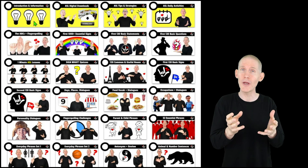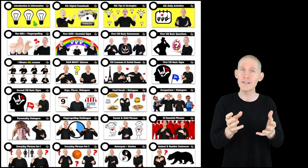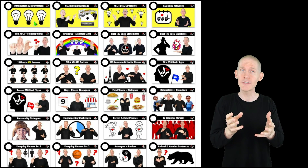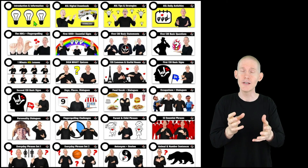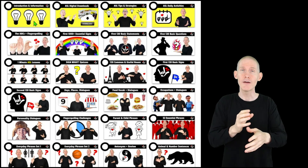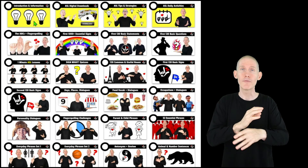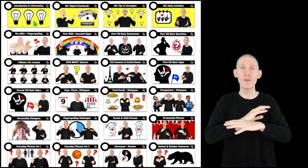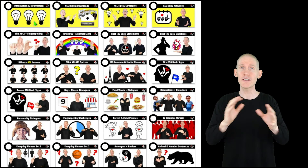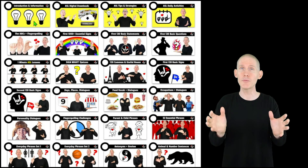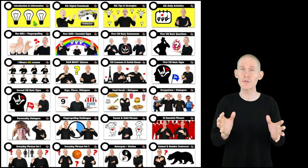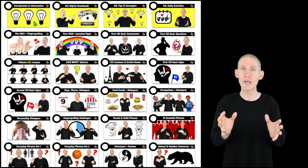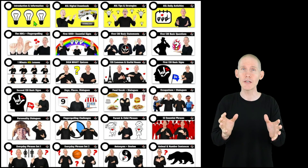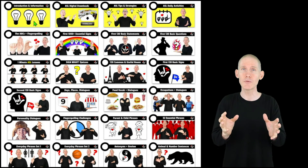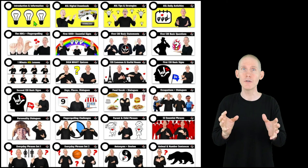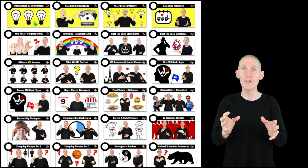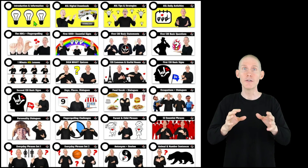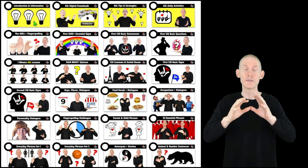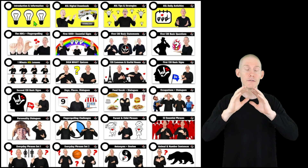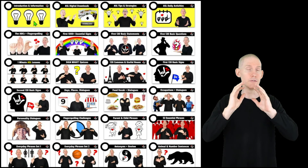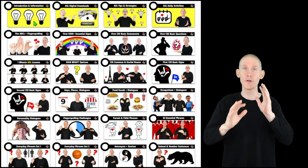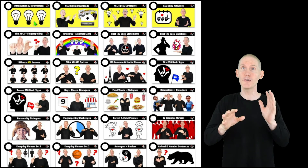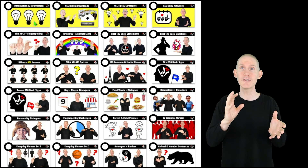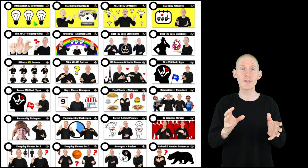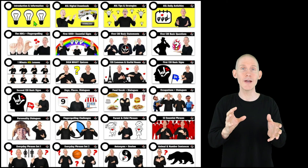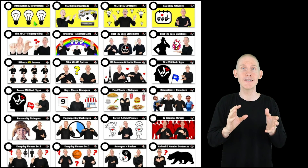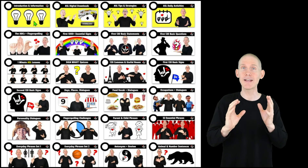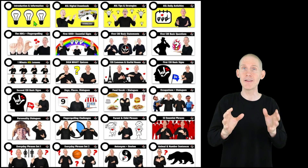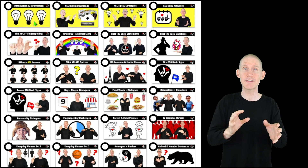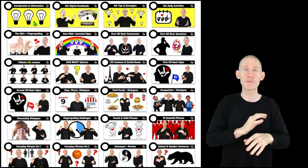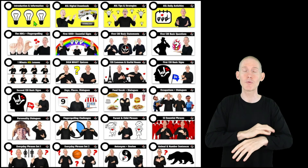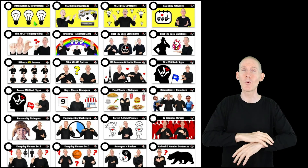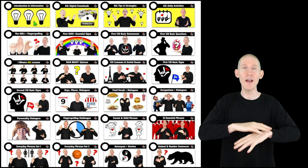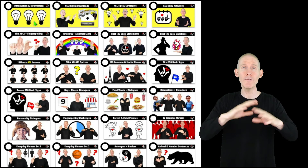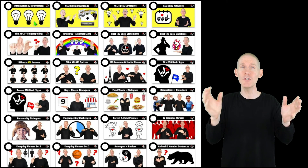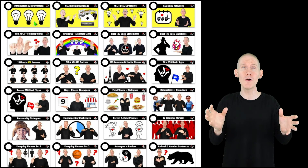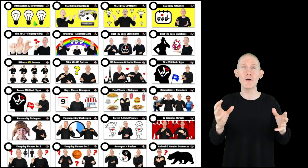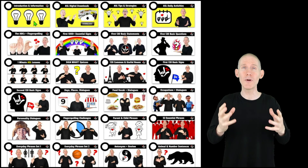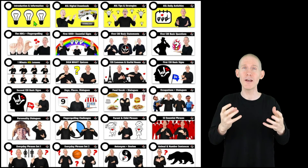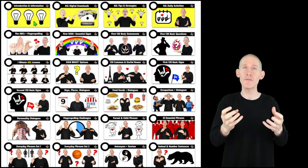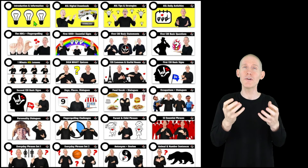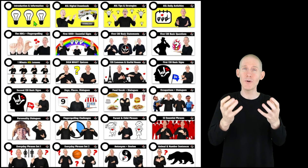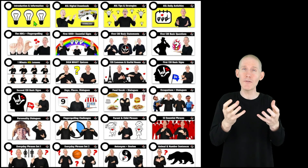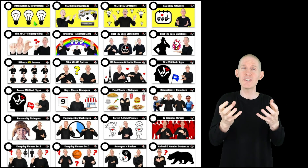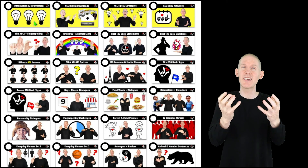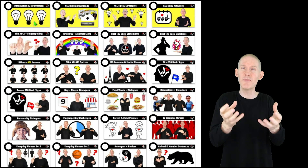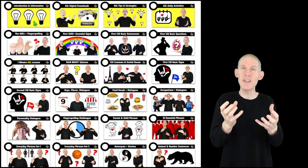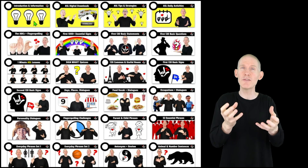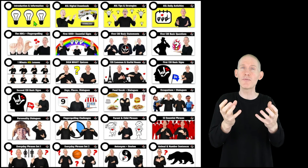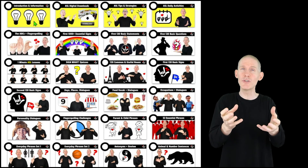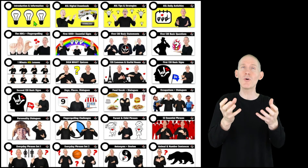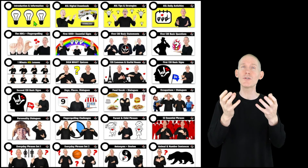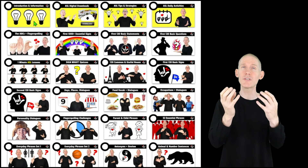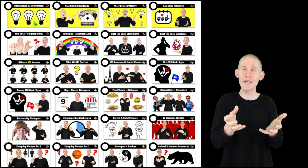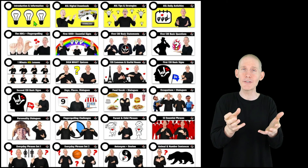pace, flexible schedule, learn to sign, take lessons from wherever you are, whenever it's convenient for your